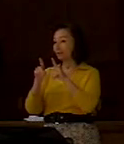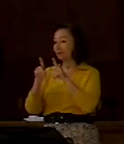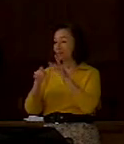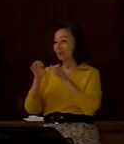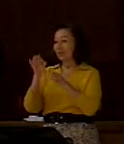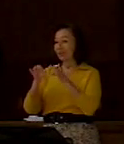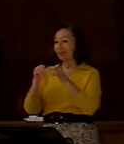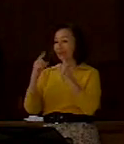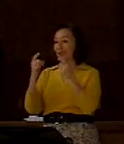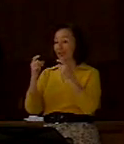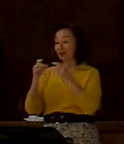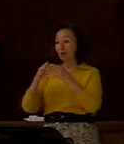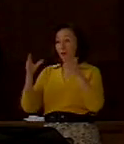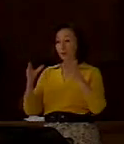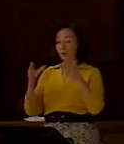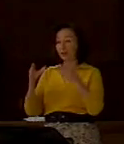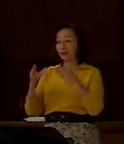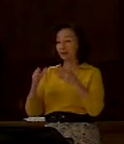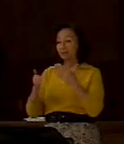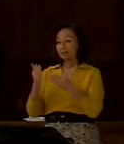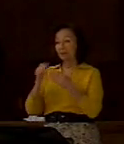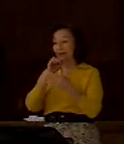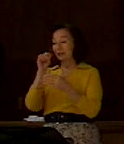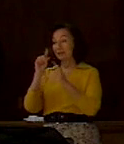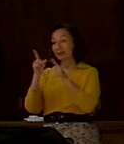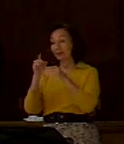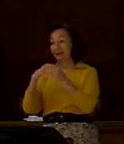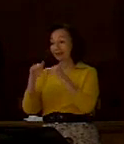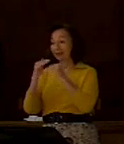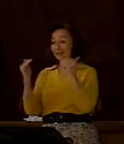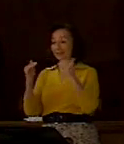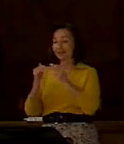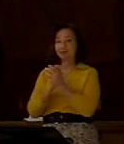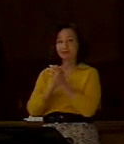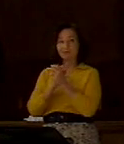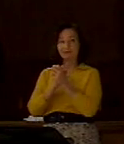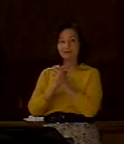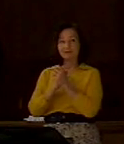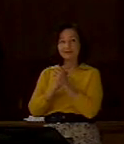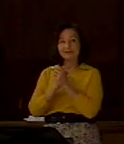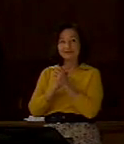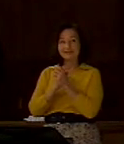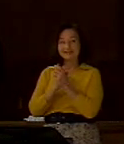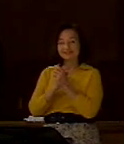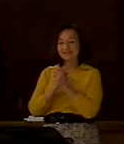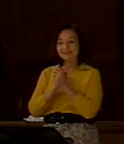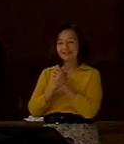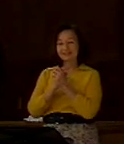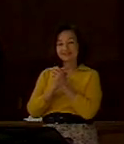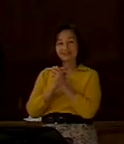if you sin too much, you might not go to heaven. He said, I hope I go to heaven.